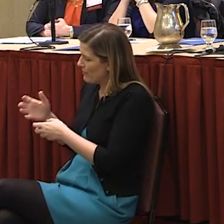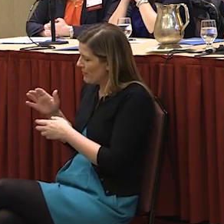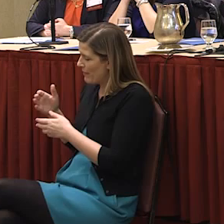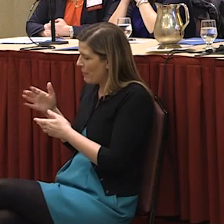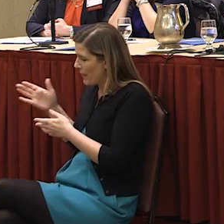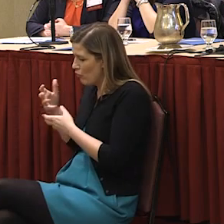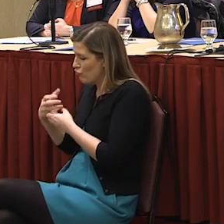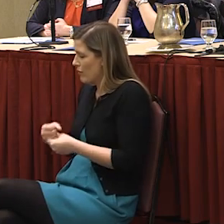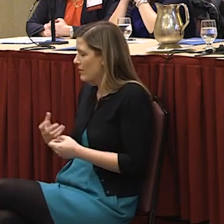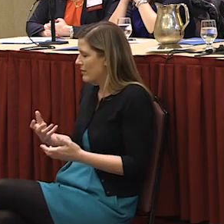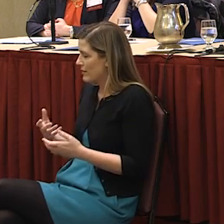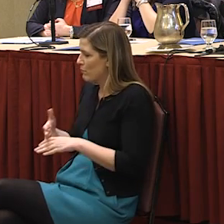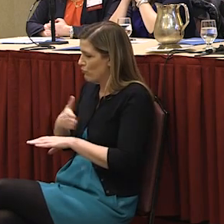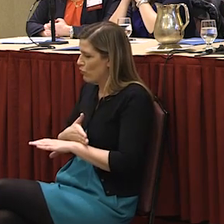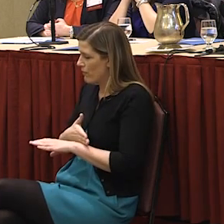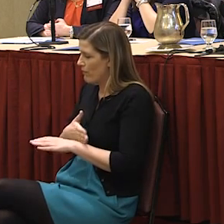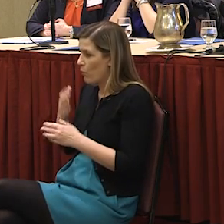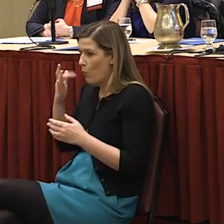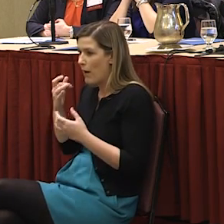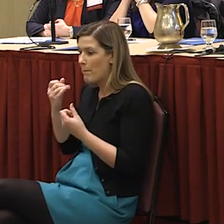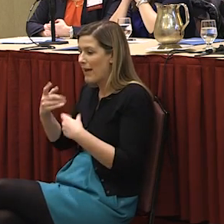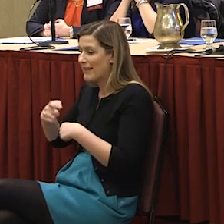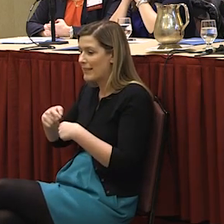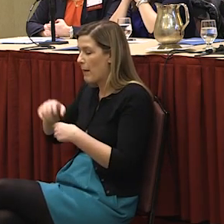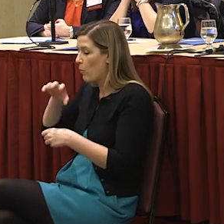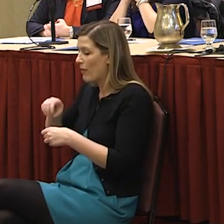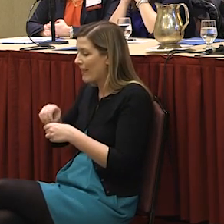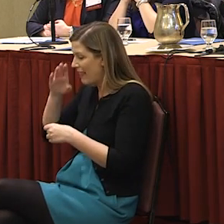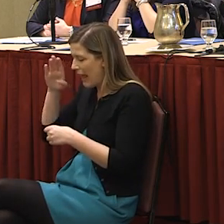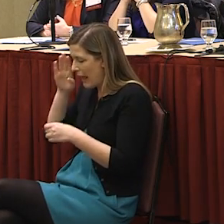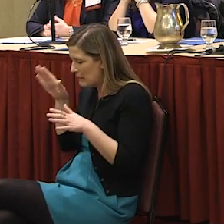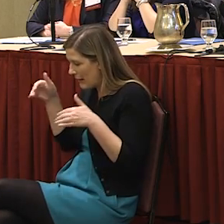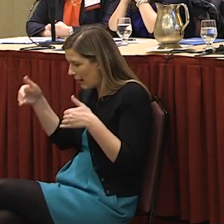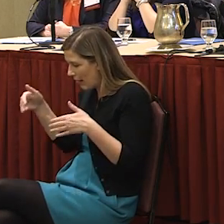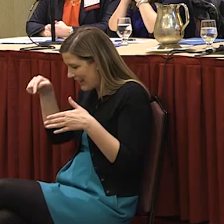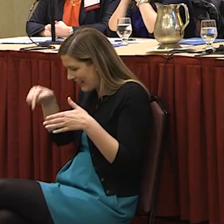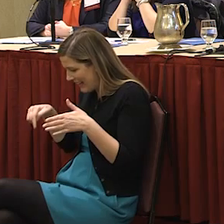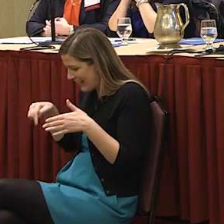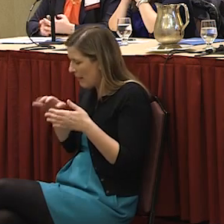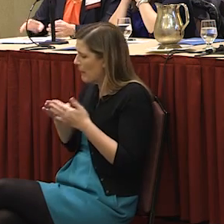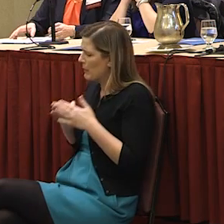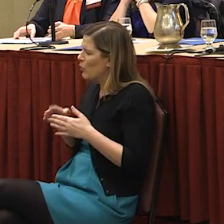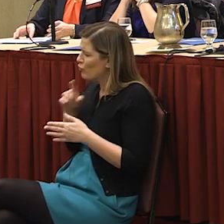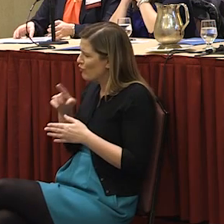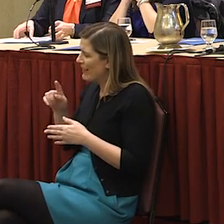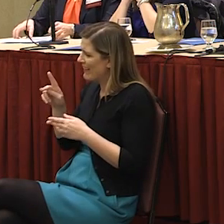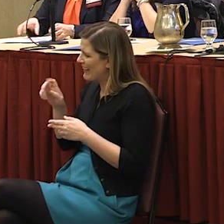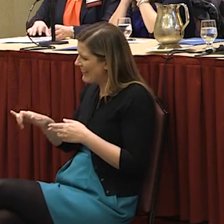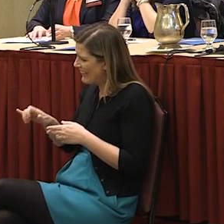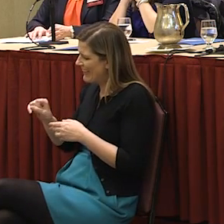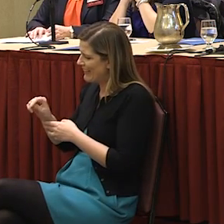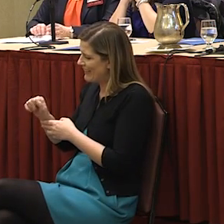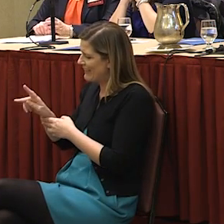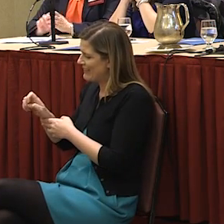closely, because a lot of times when you're within the hospital walls, it's really the community that is the key stakeholders and really who to talk